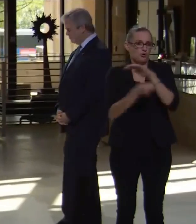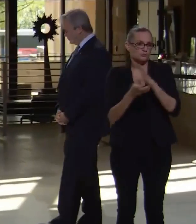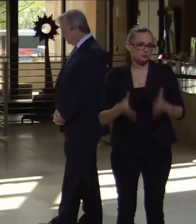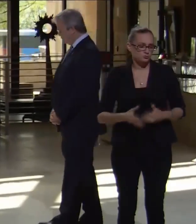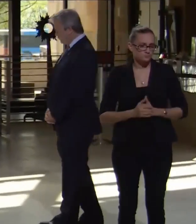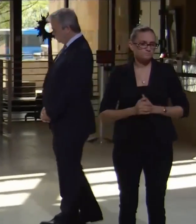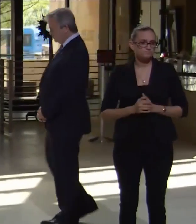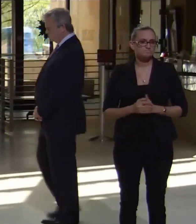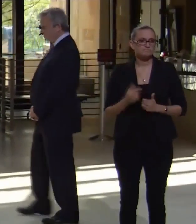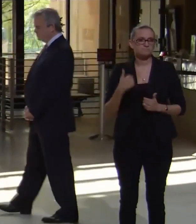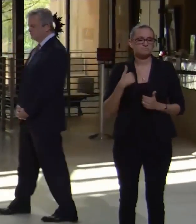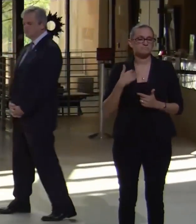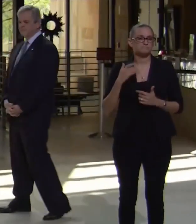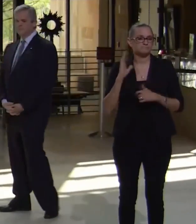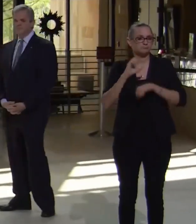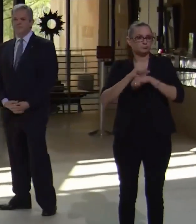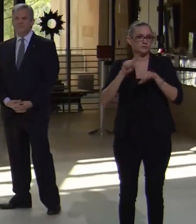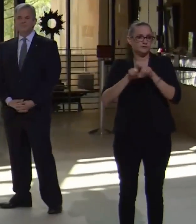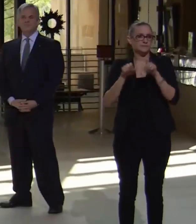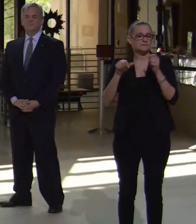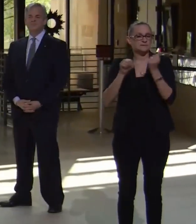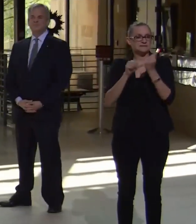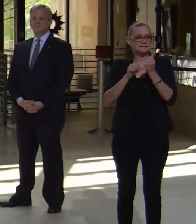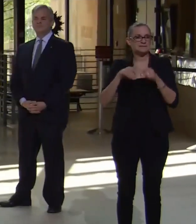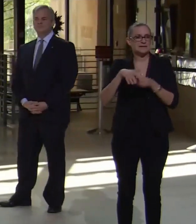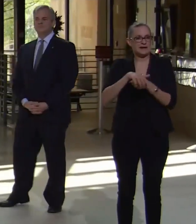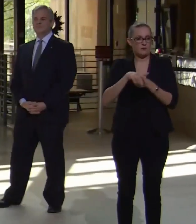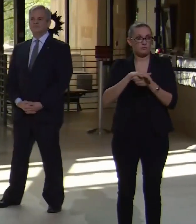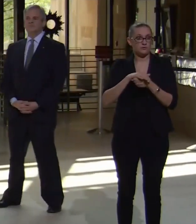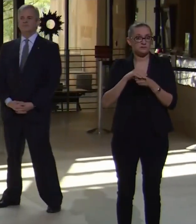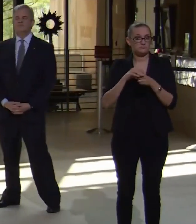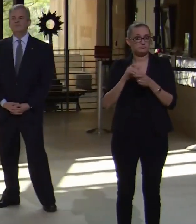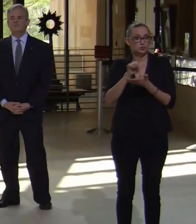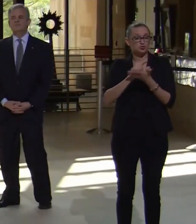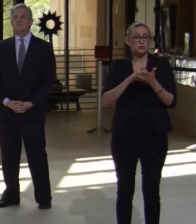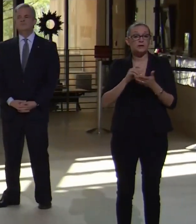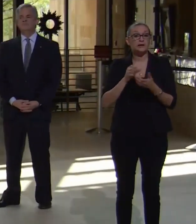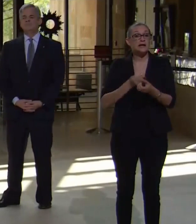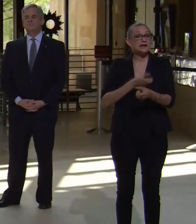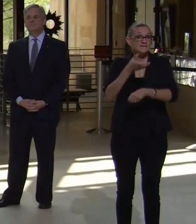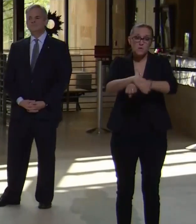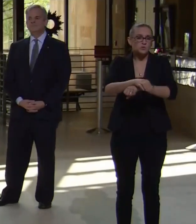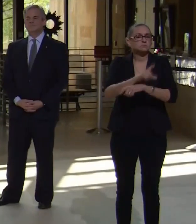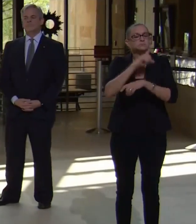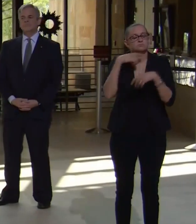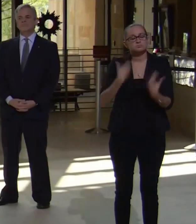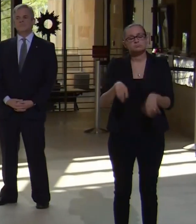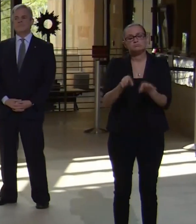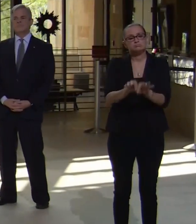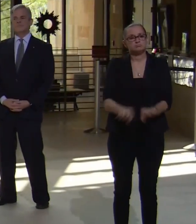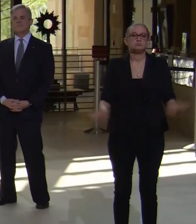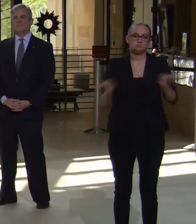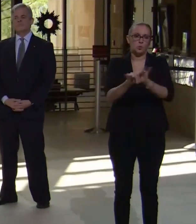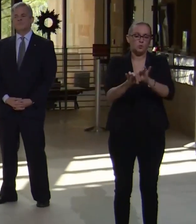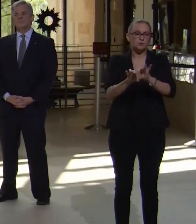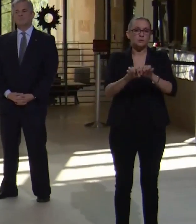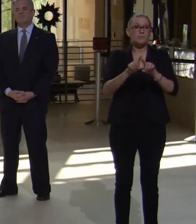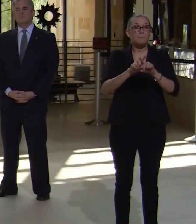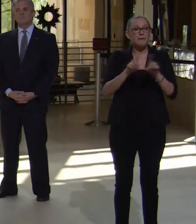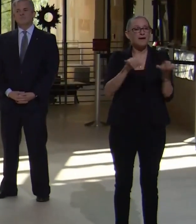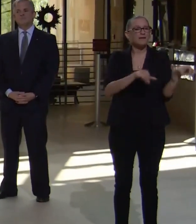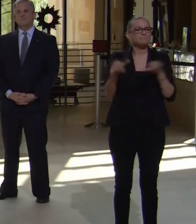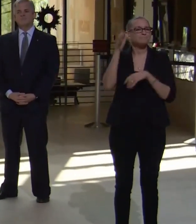prosecutor, having worked as an assistant county attorney. Enforcement is extremely important, there's no doubt. But much